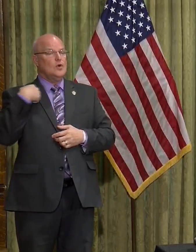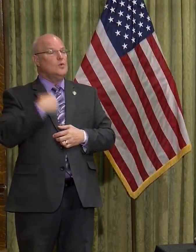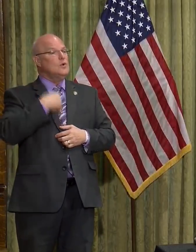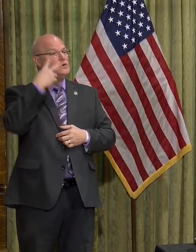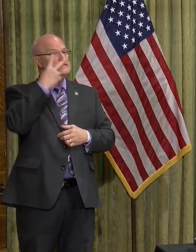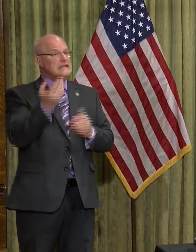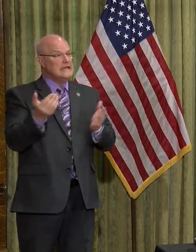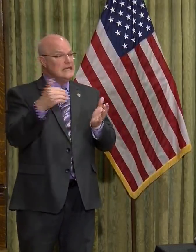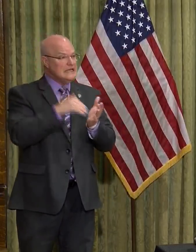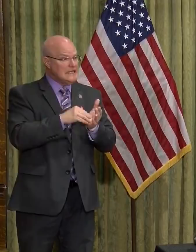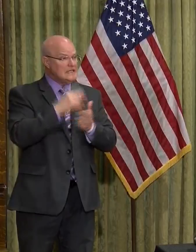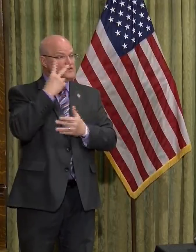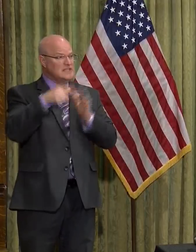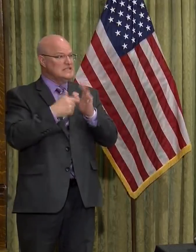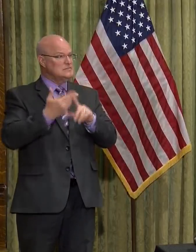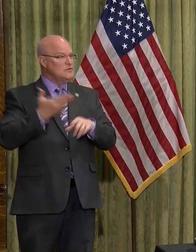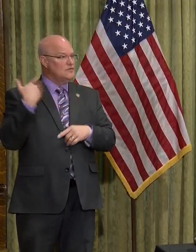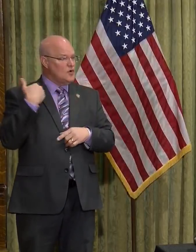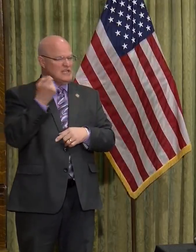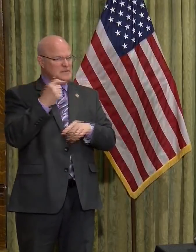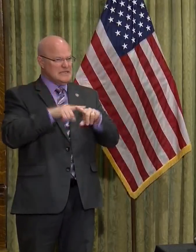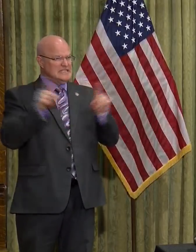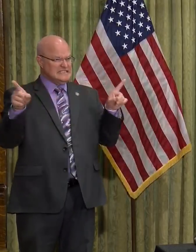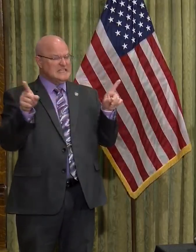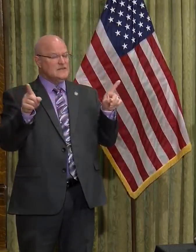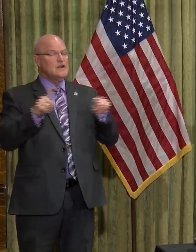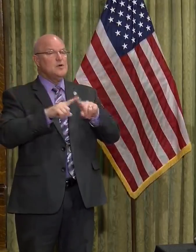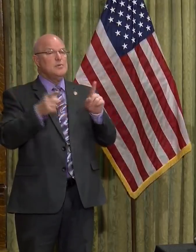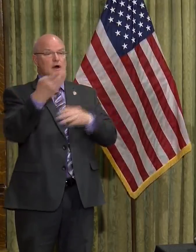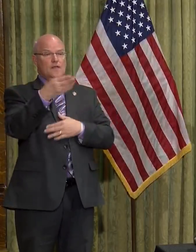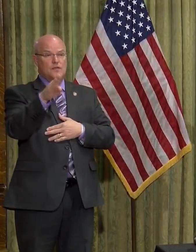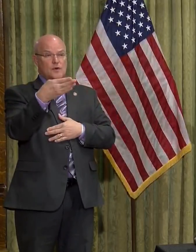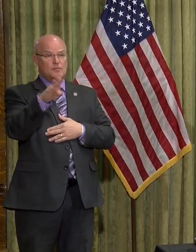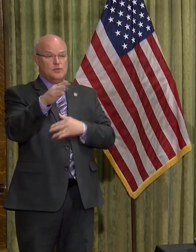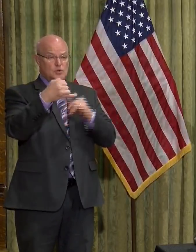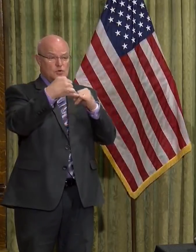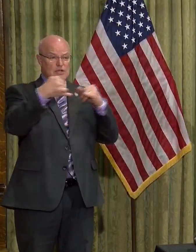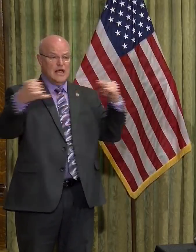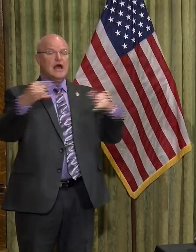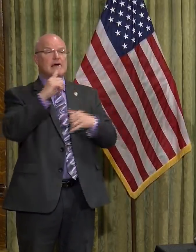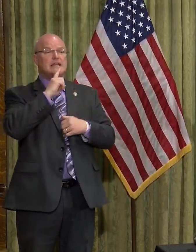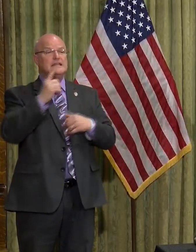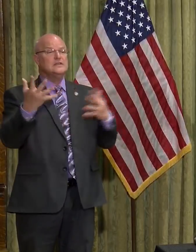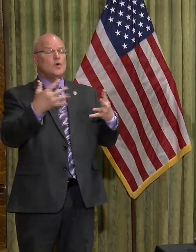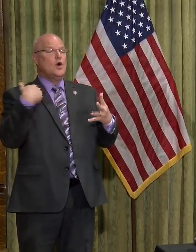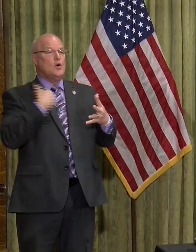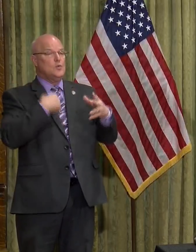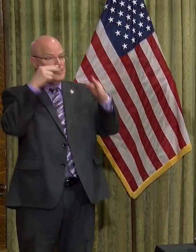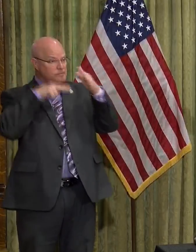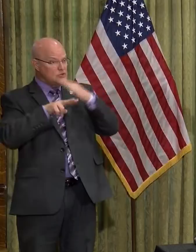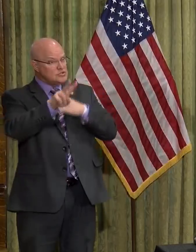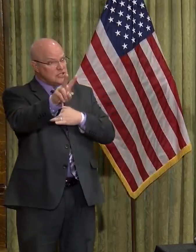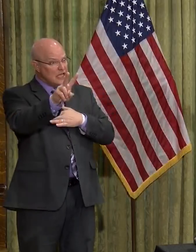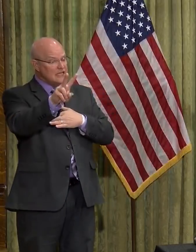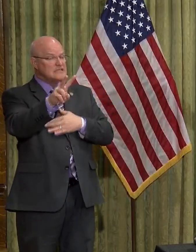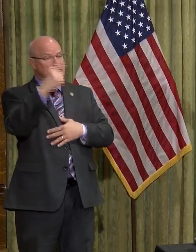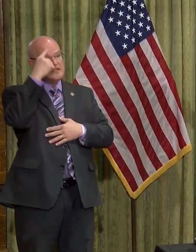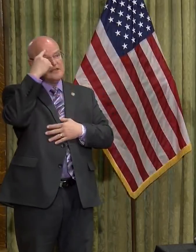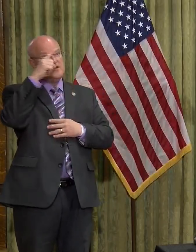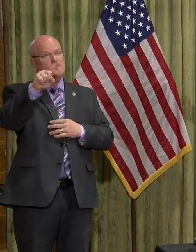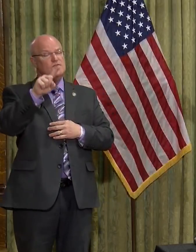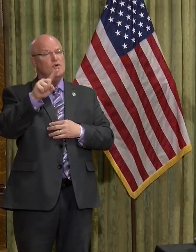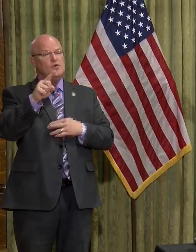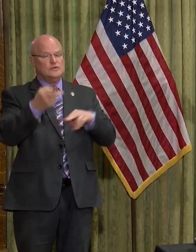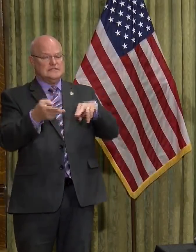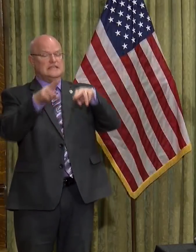see, again, you've seen this before, a little bit different fashion, but the blue line is what we projected to be